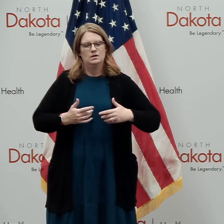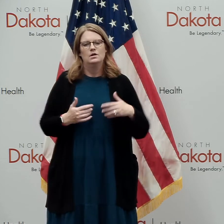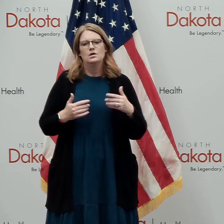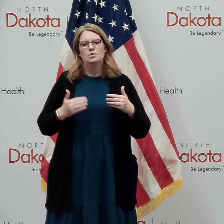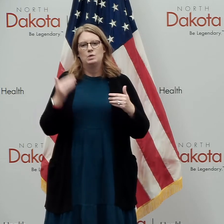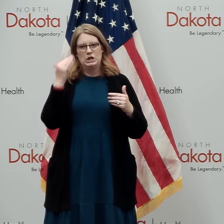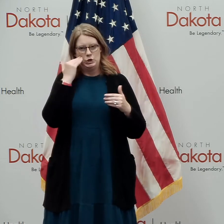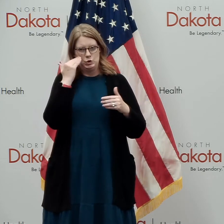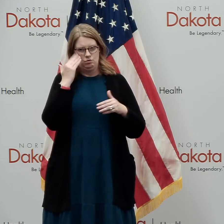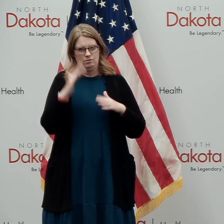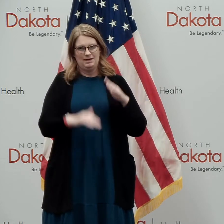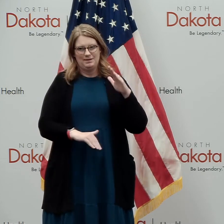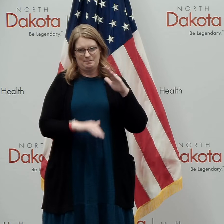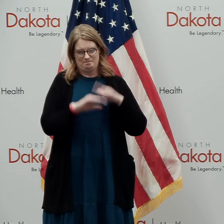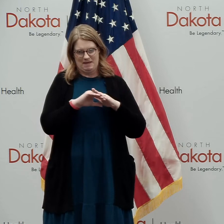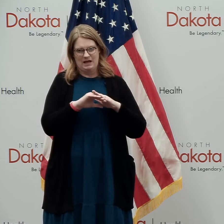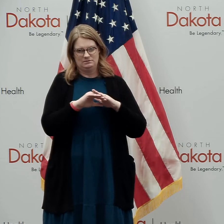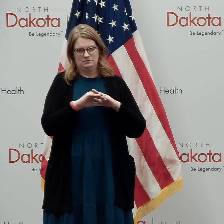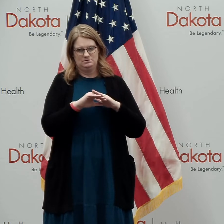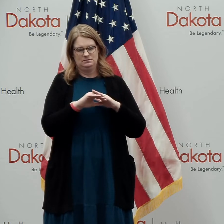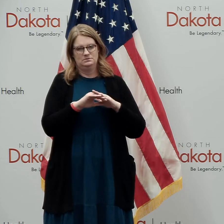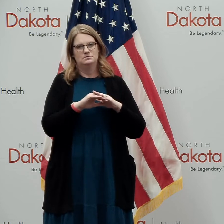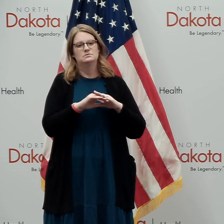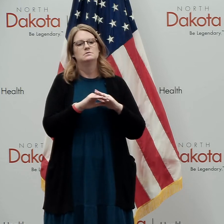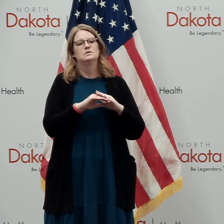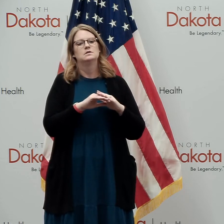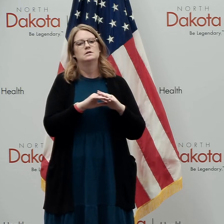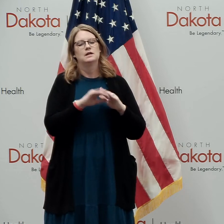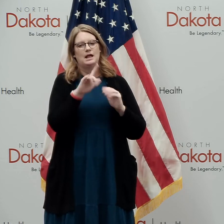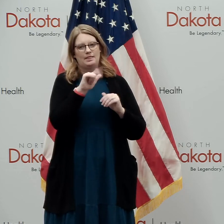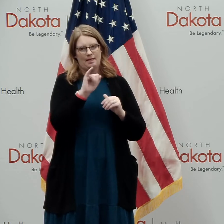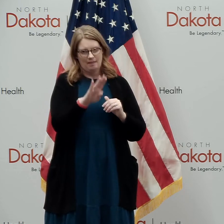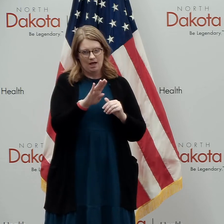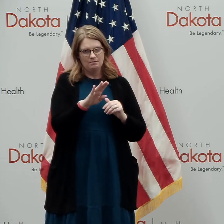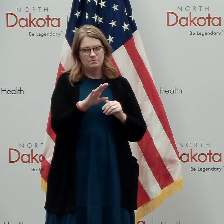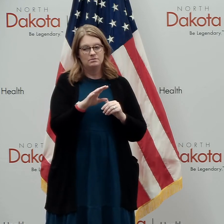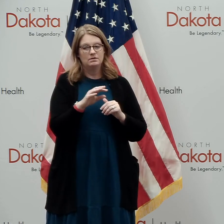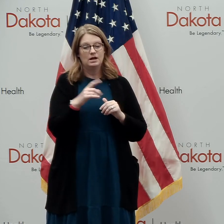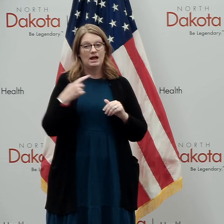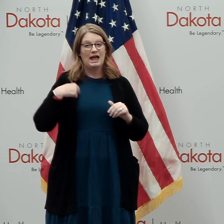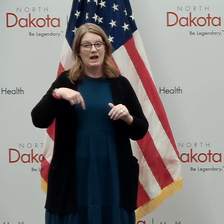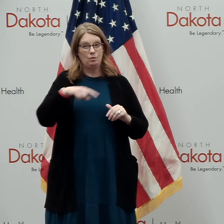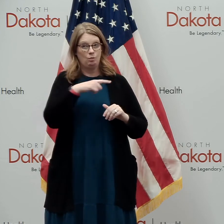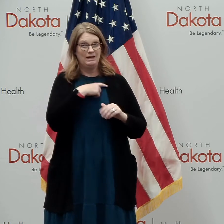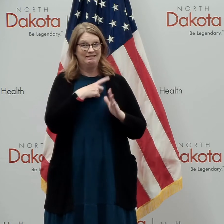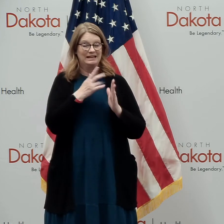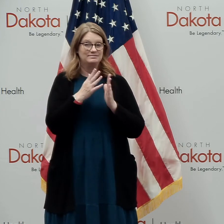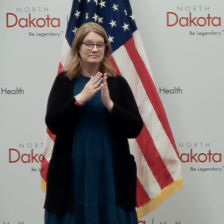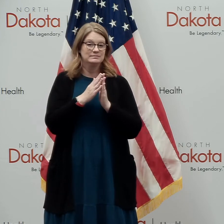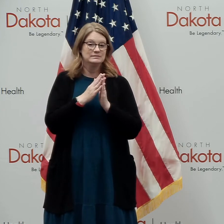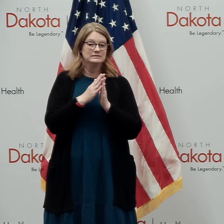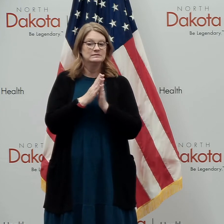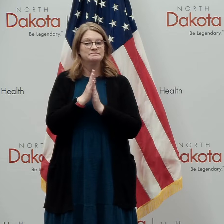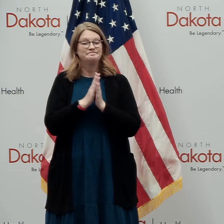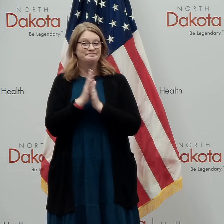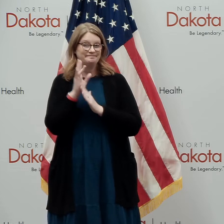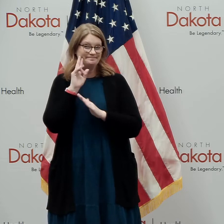max capacity in the lab, and we anticipated the surge of back to school, and we